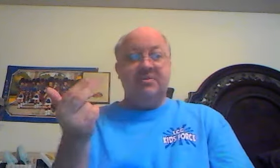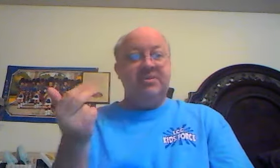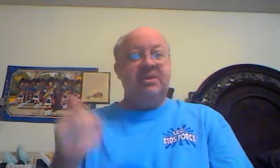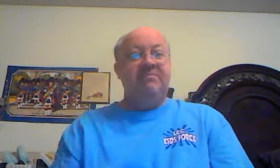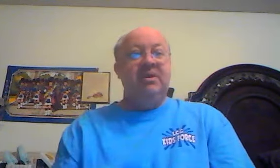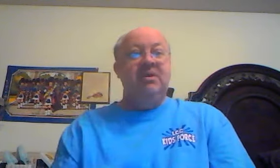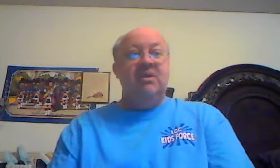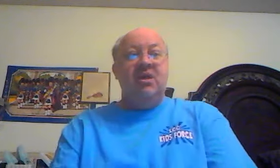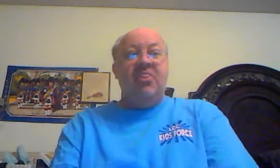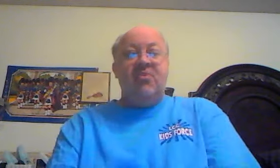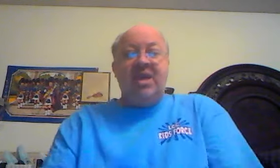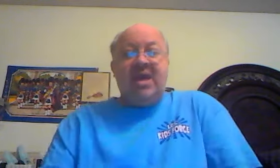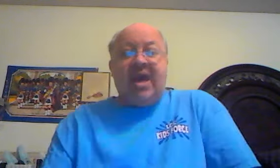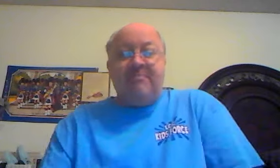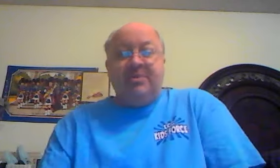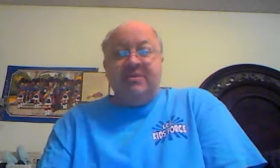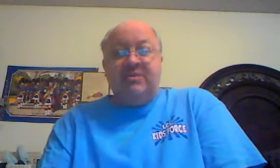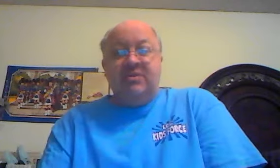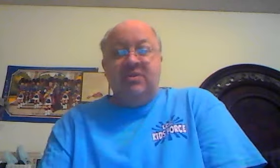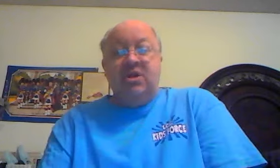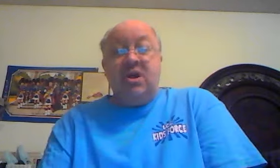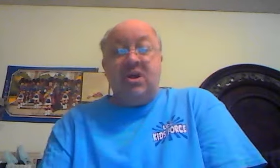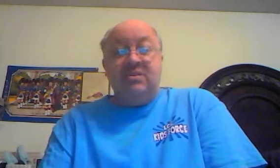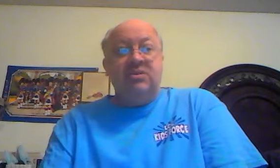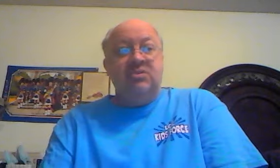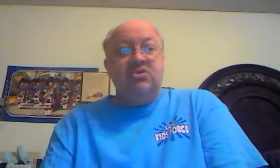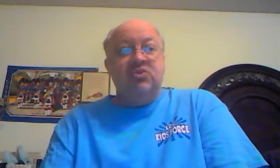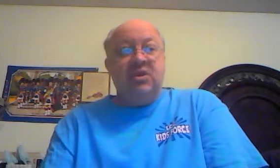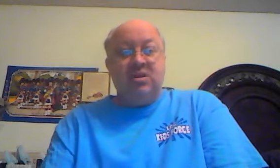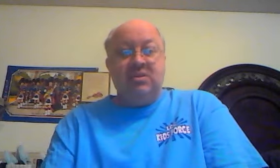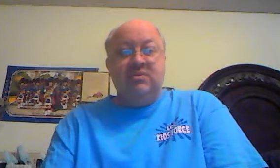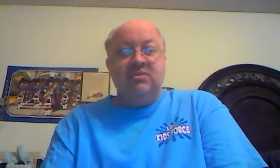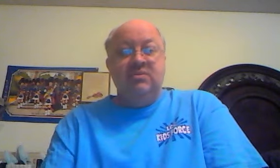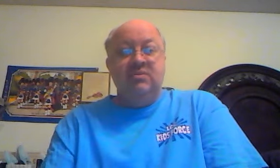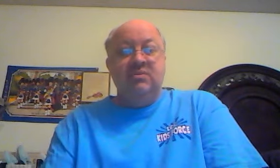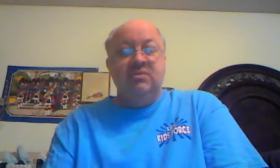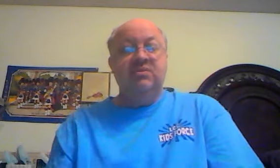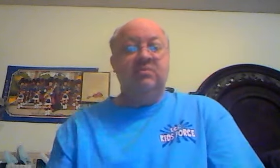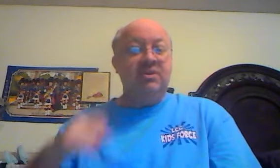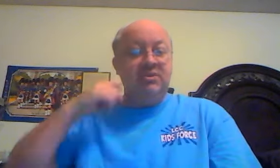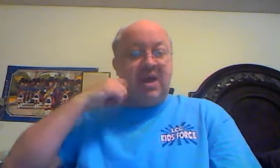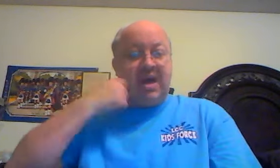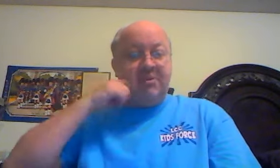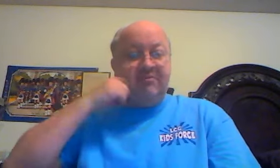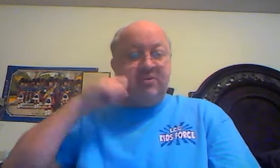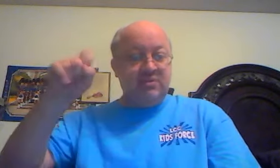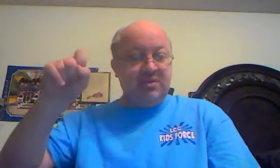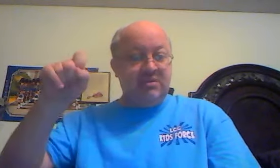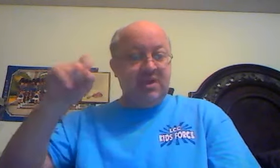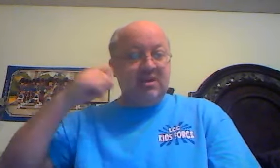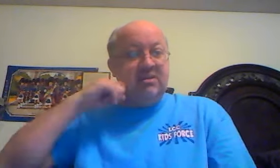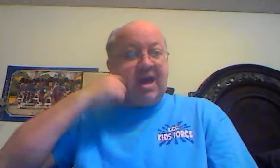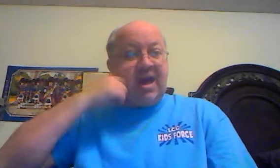$13. 3 apples cost $2. So we're going to do apple first with our knuckle.